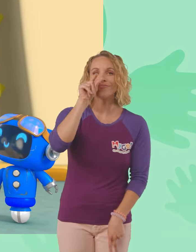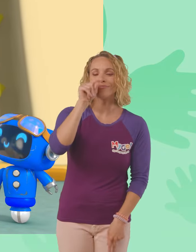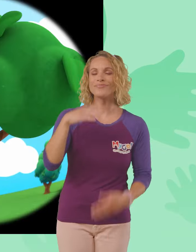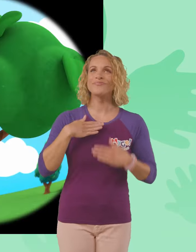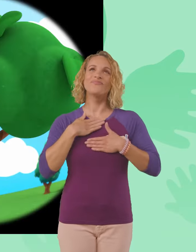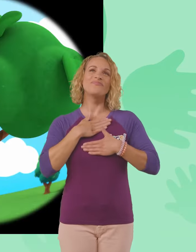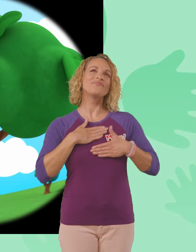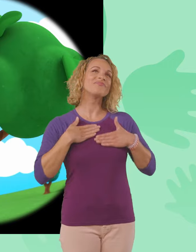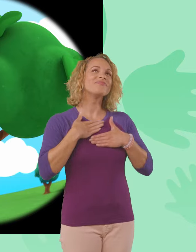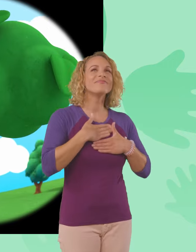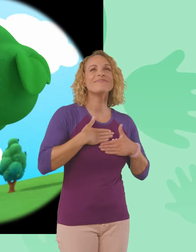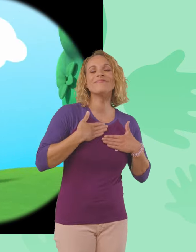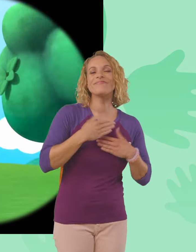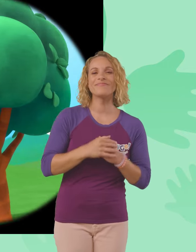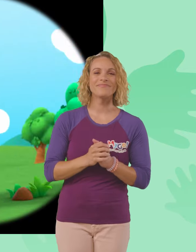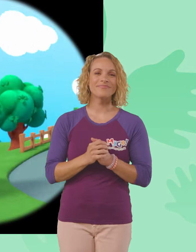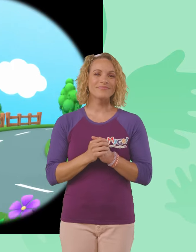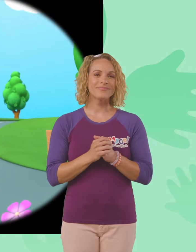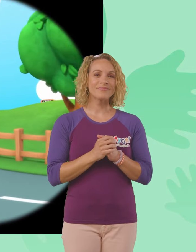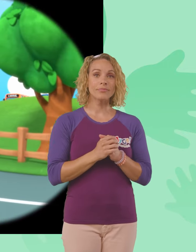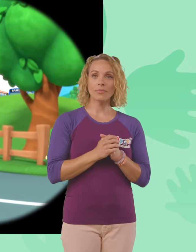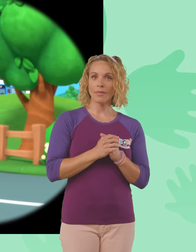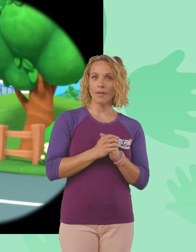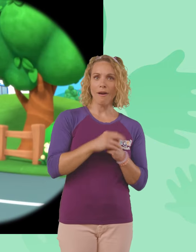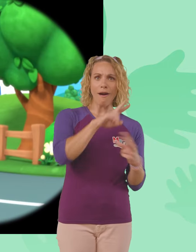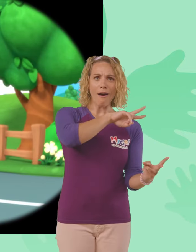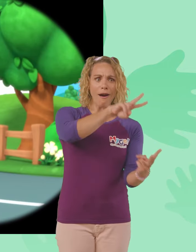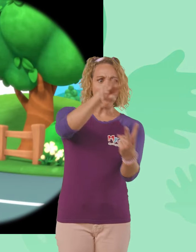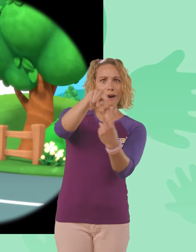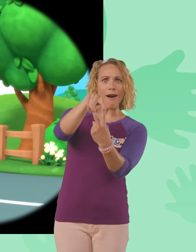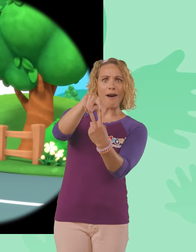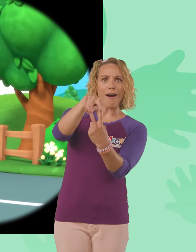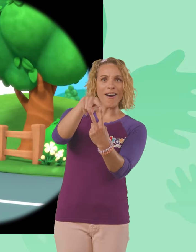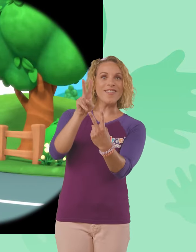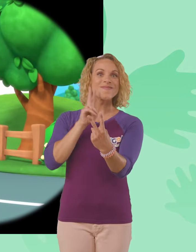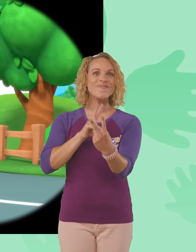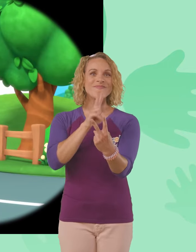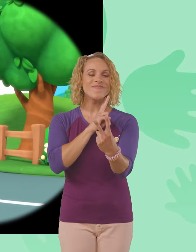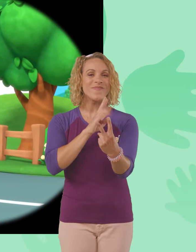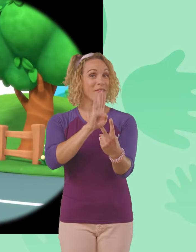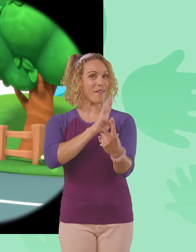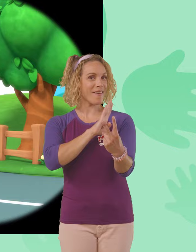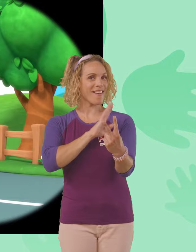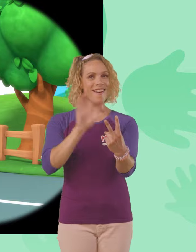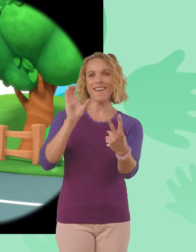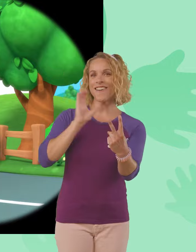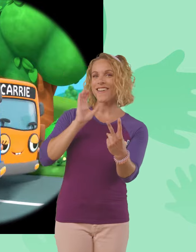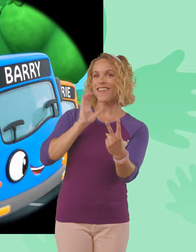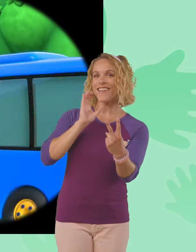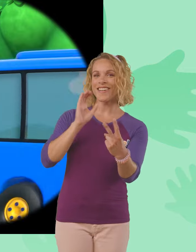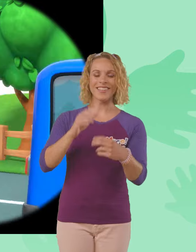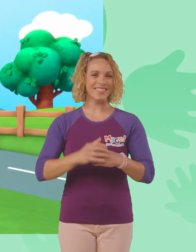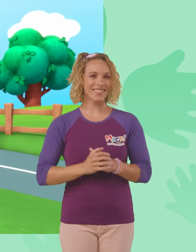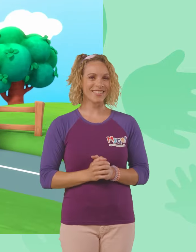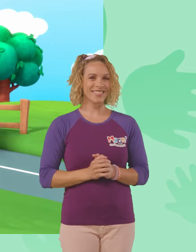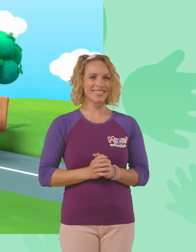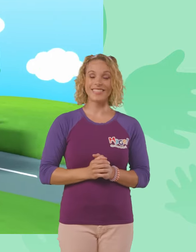watching. Oh, look! It's the twins, Barry and Carrie.